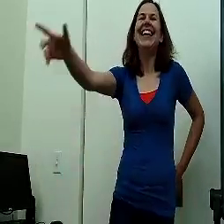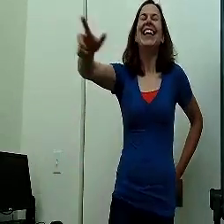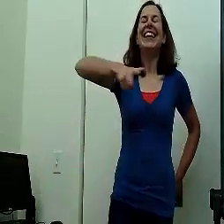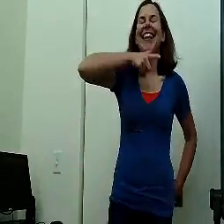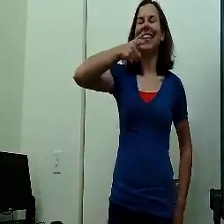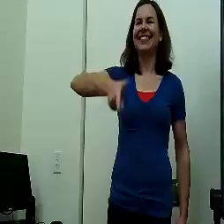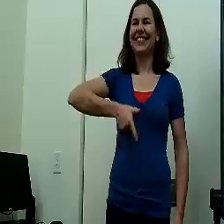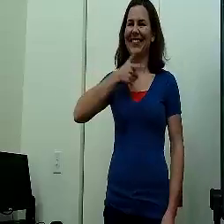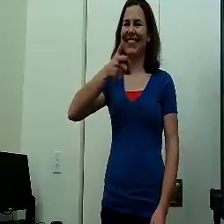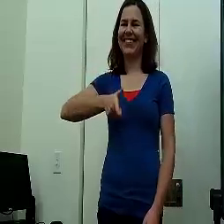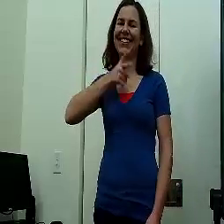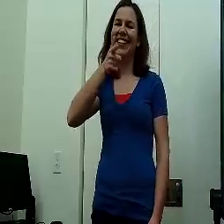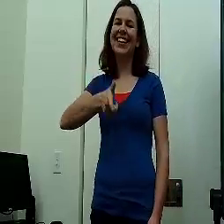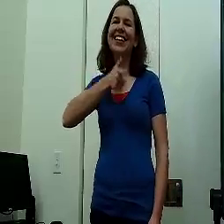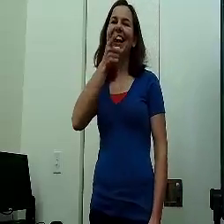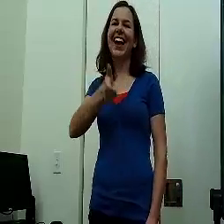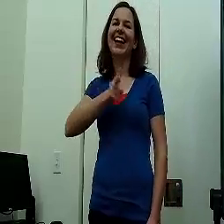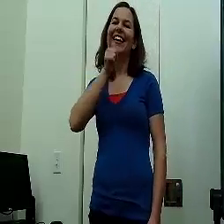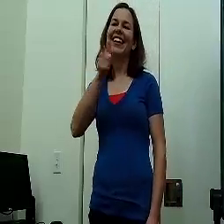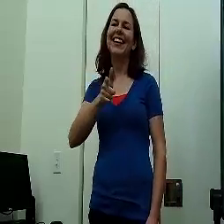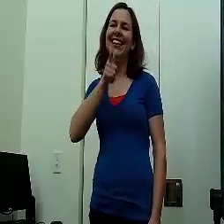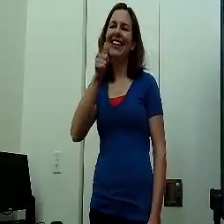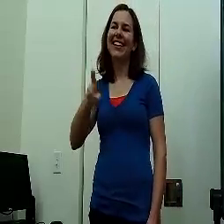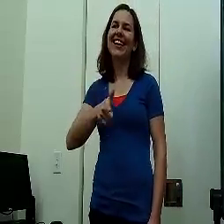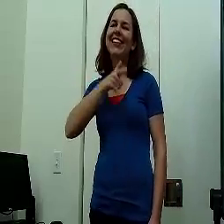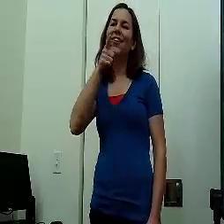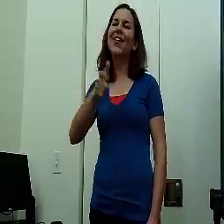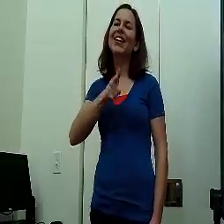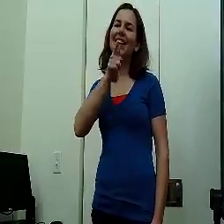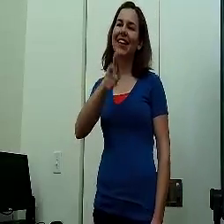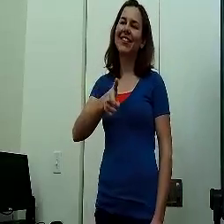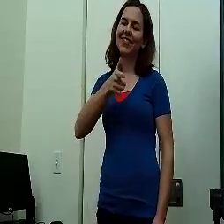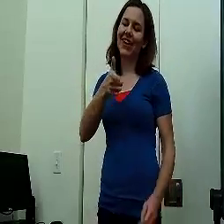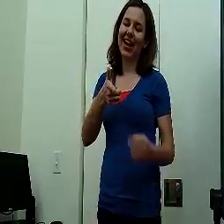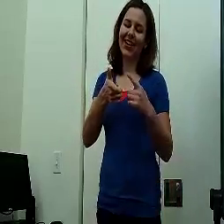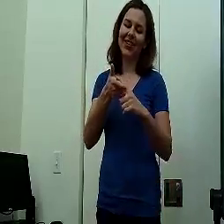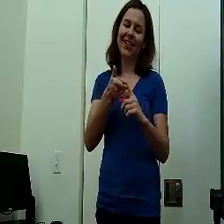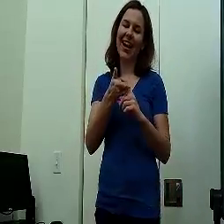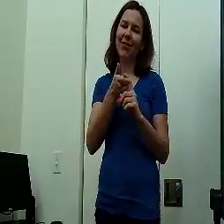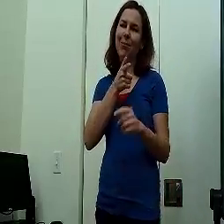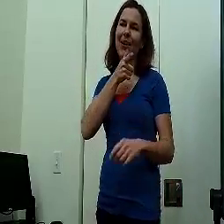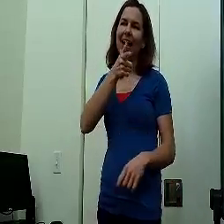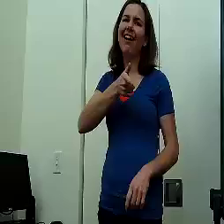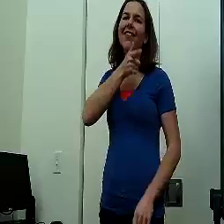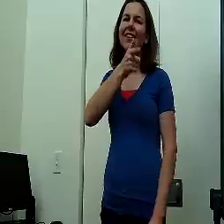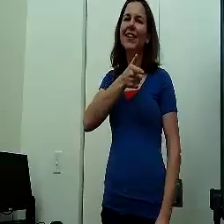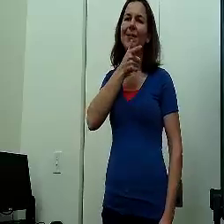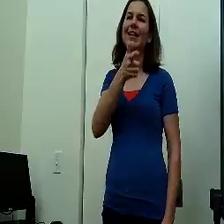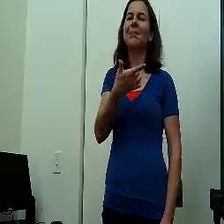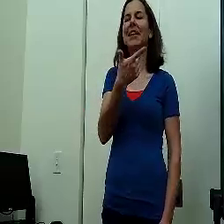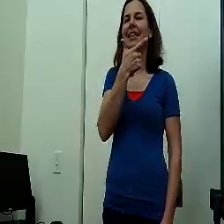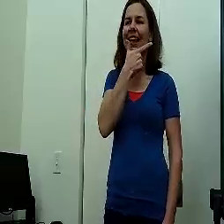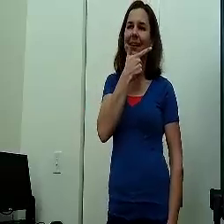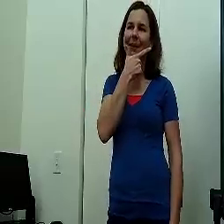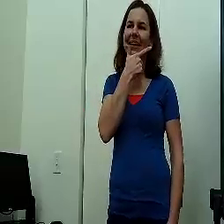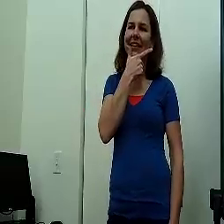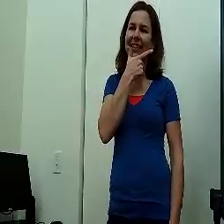say lesbian. Lunch. Lunch. Yeah. Oh, and then L. So lunch, I usually have it pointing out a little bit because lesbian is like